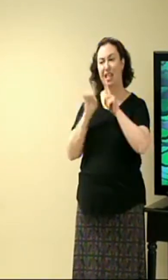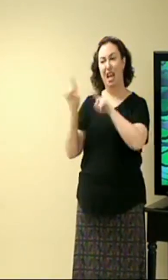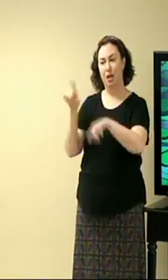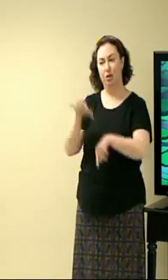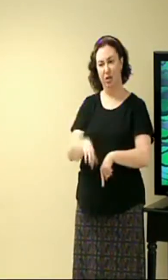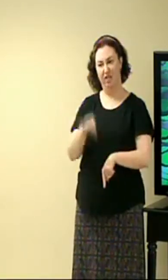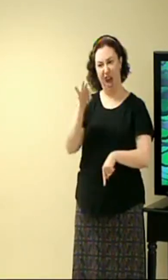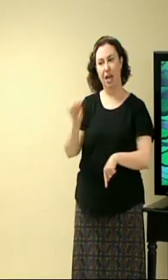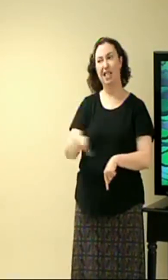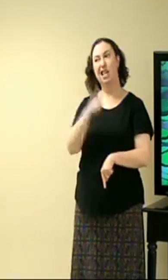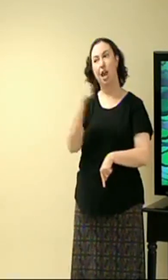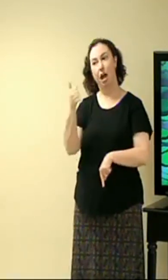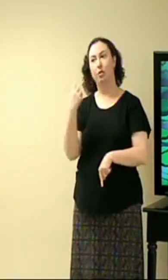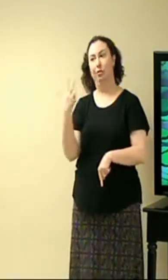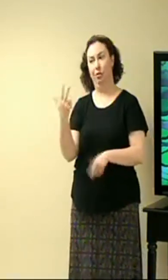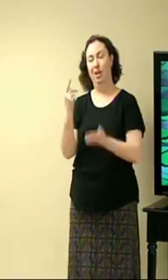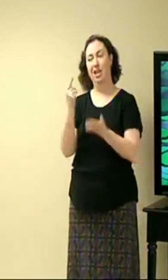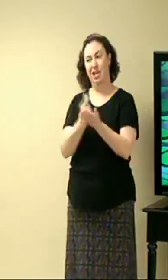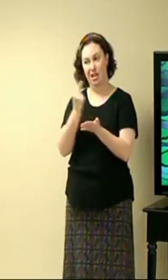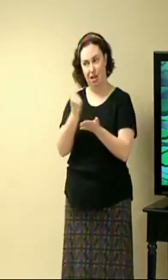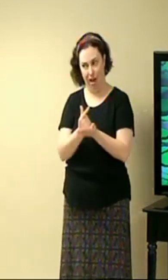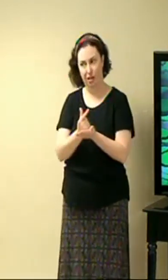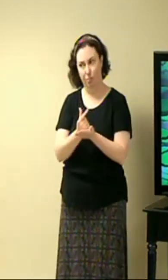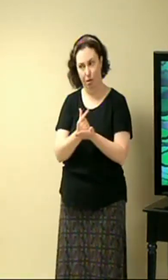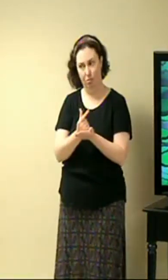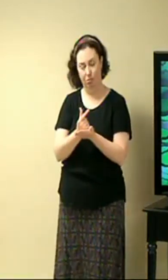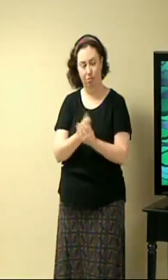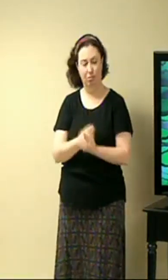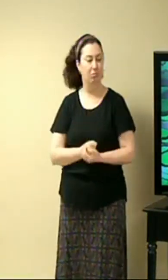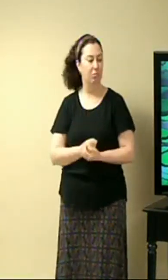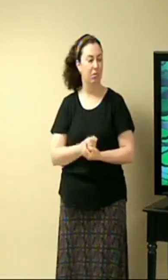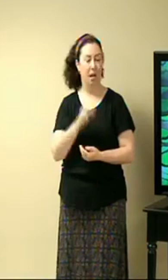they also have a time where Jesus goes in the temple and cleanses